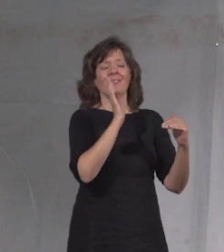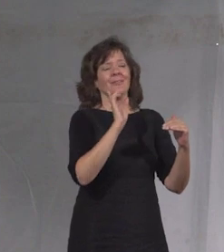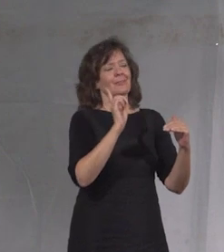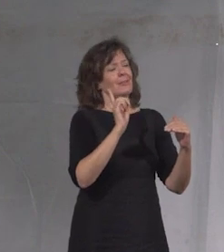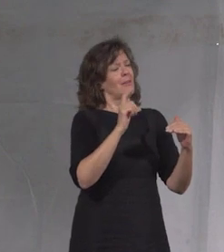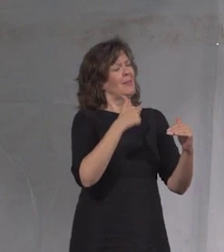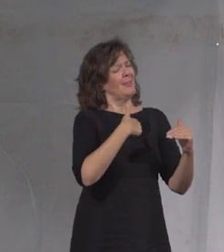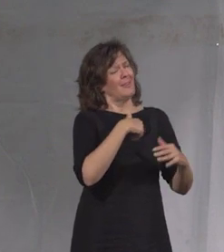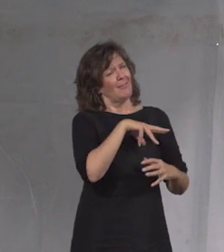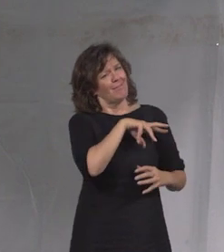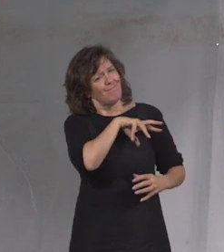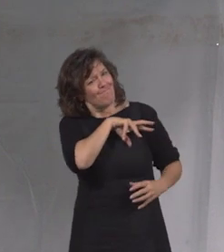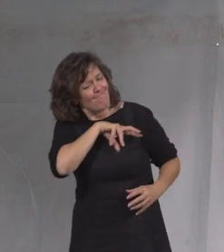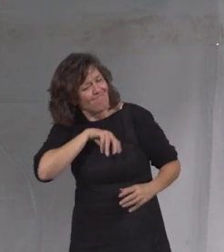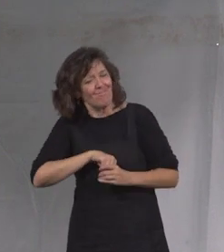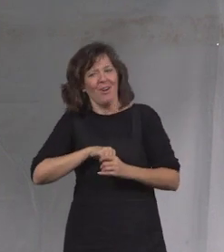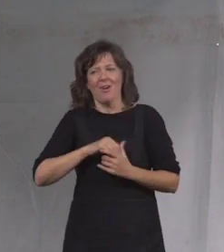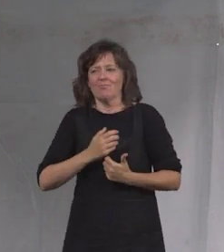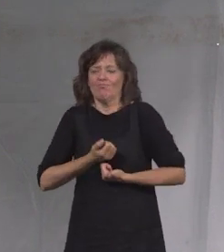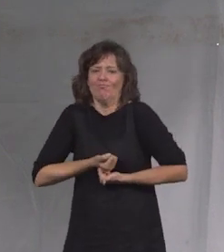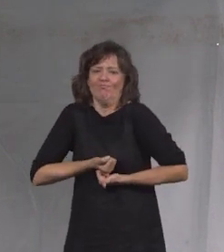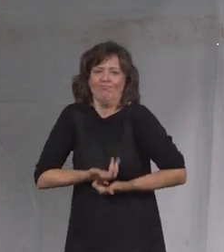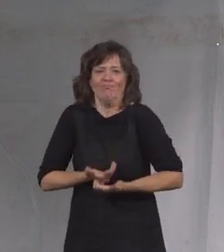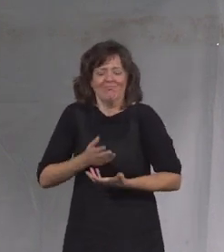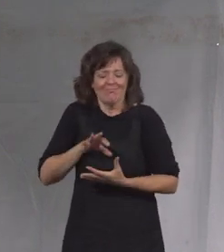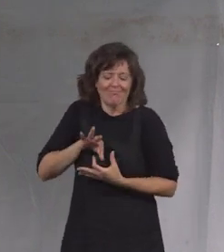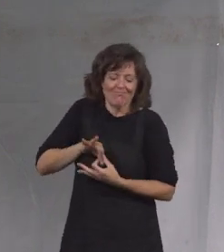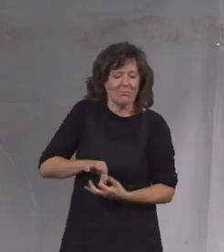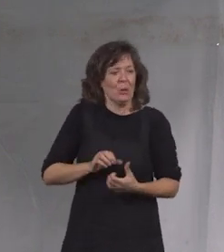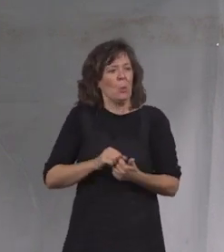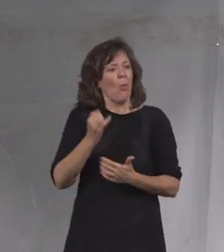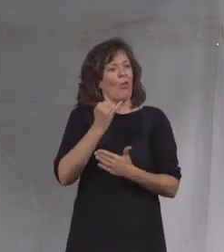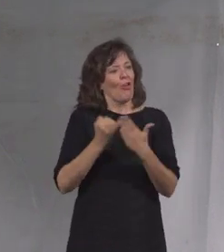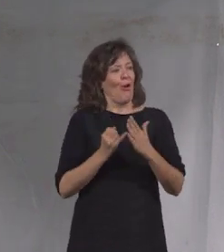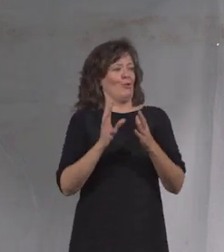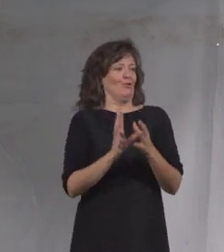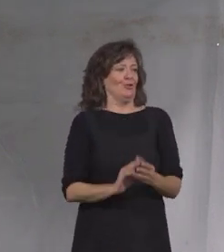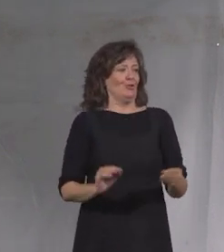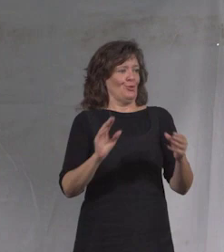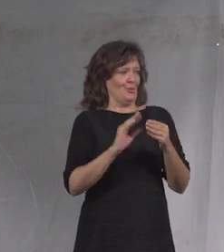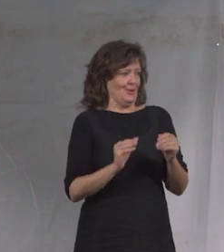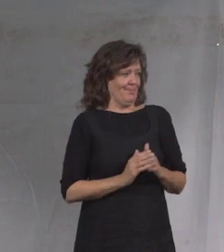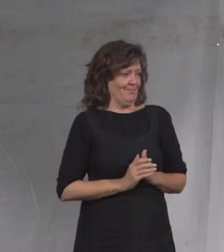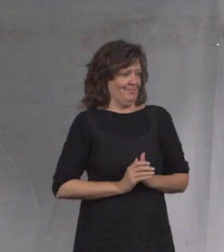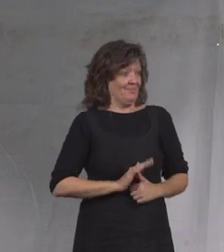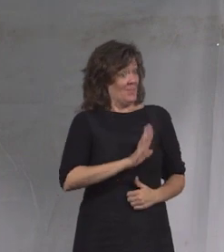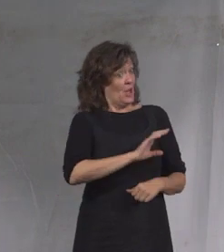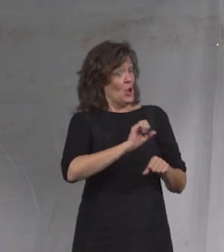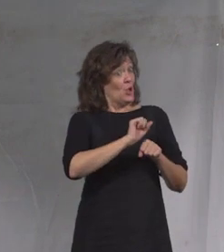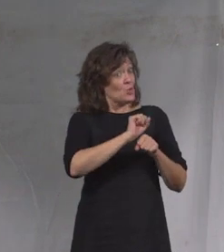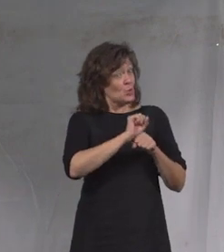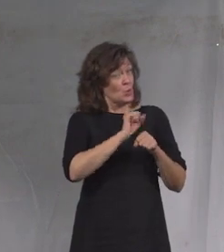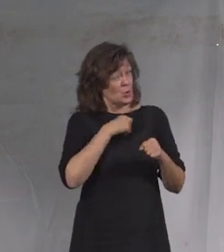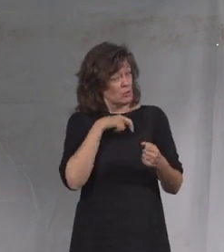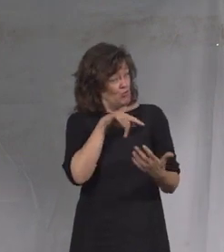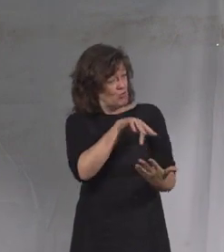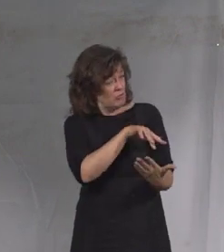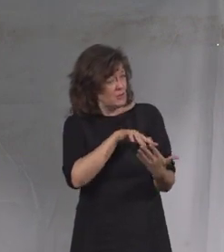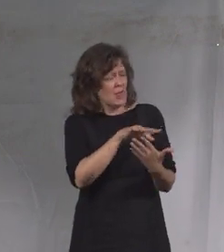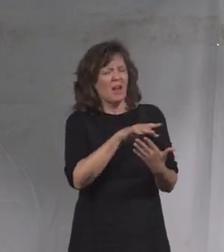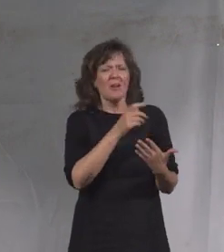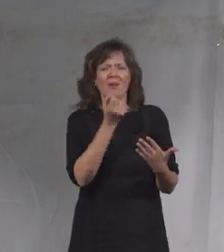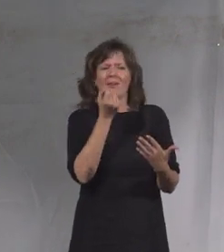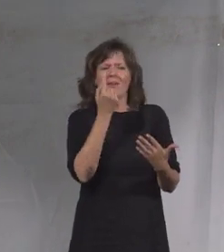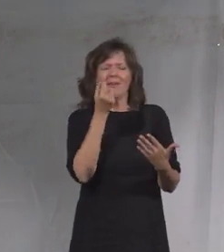of story. If you really study his work, you find an inspired mind that is equally